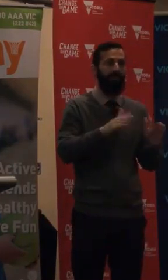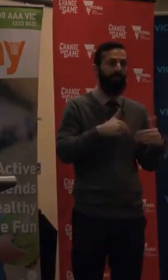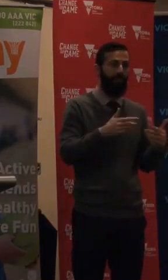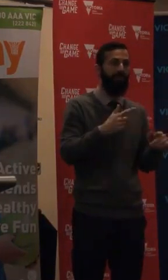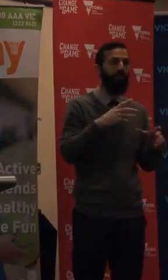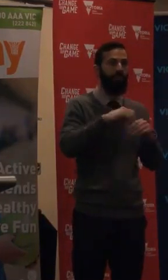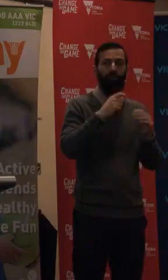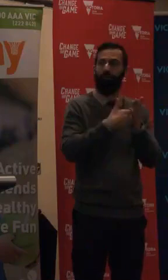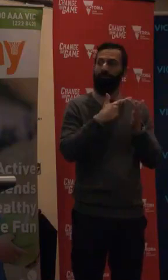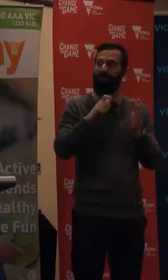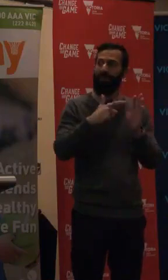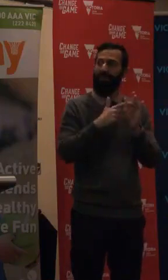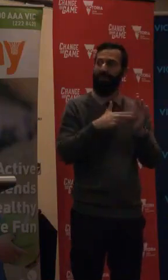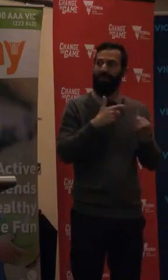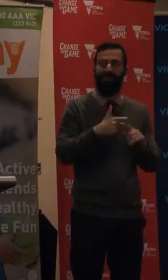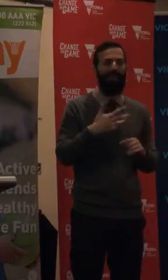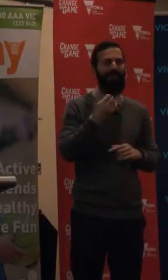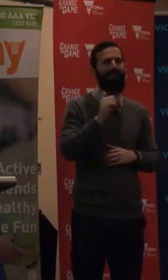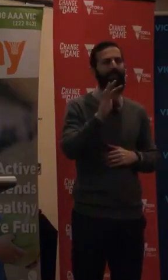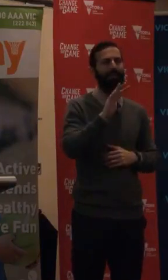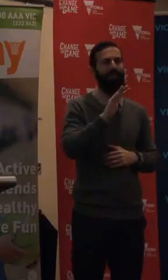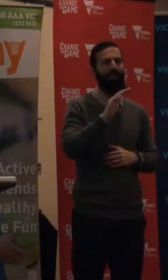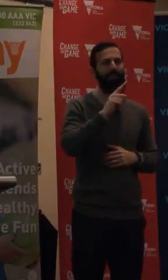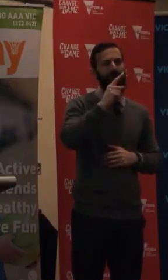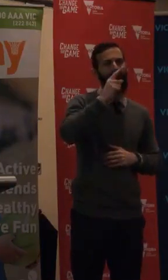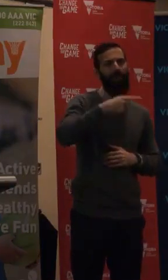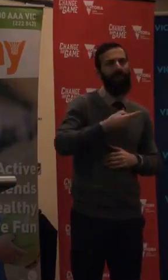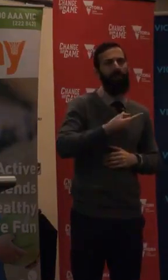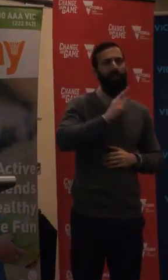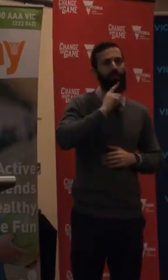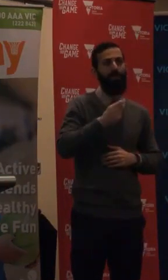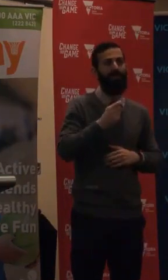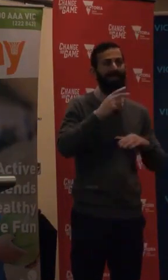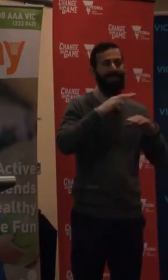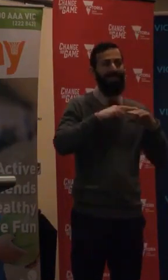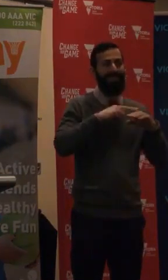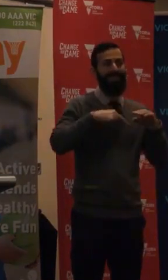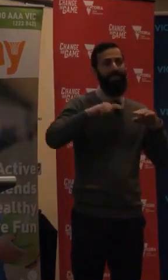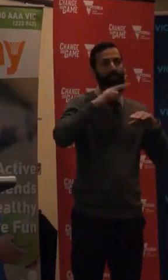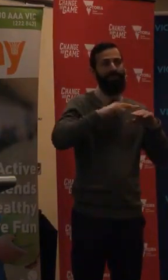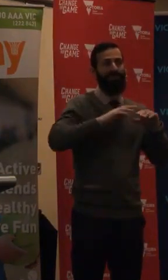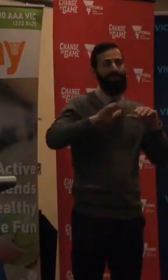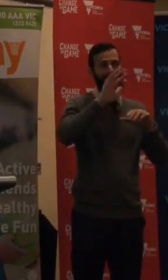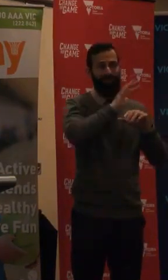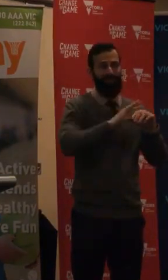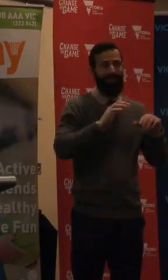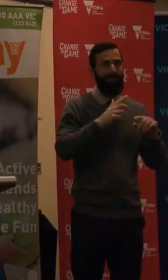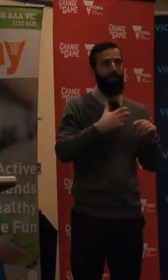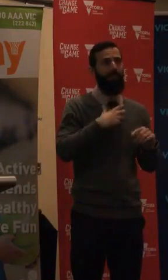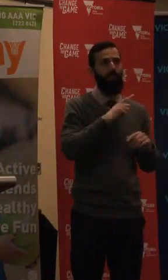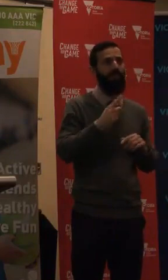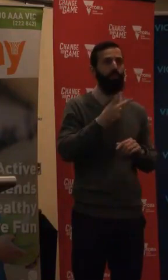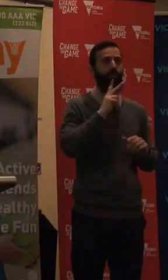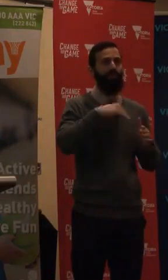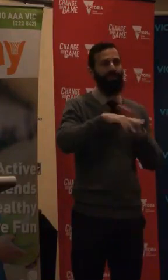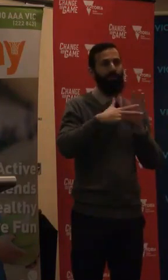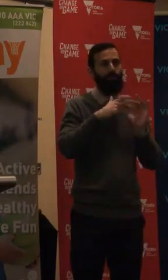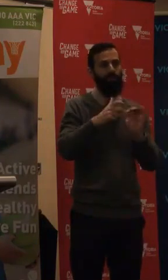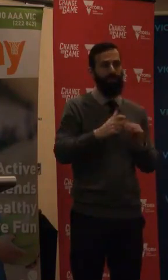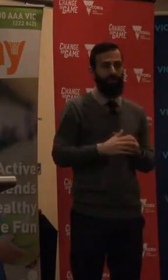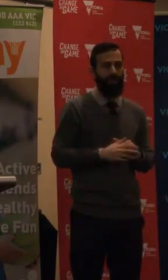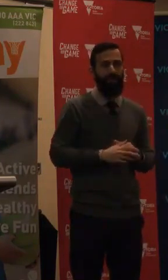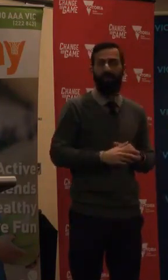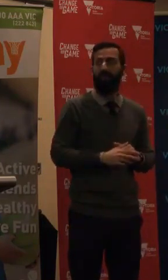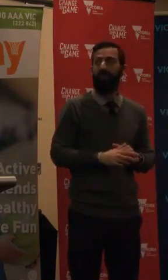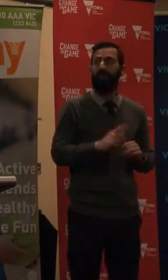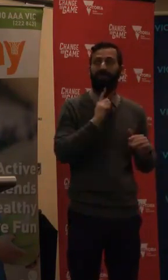including Reclink. We've got about 1,100 members nationally, organisational members nationally, and more than 200 in Victoria. On the